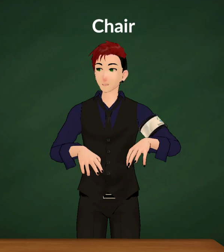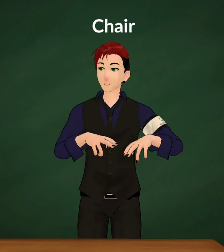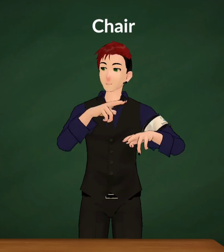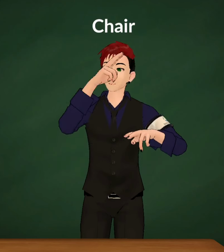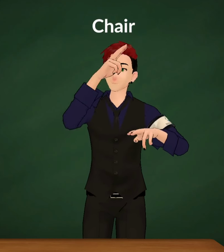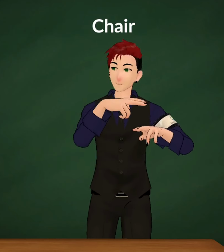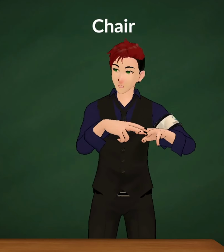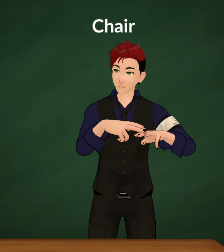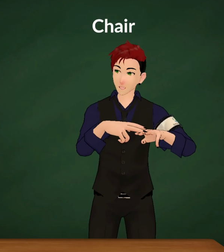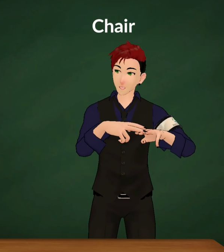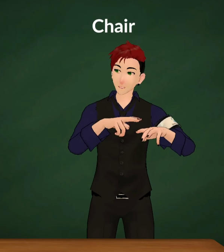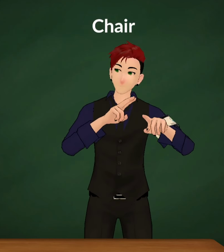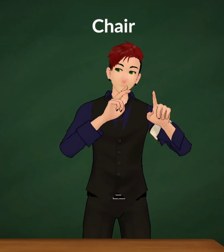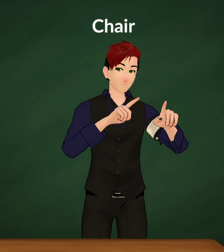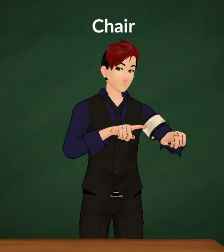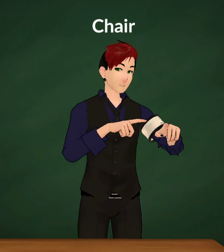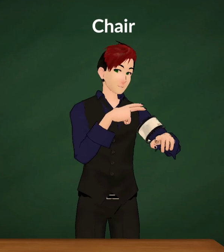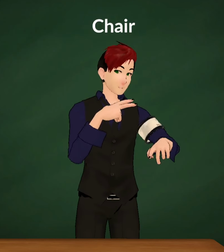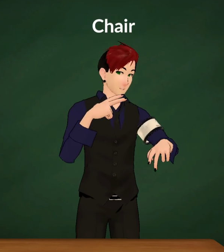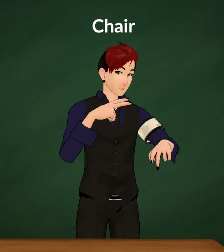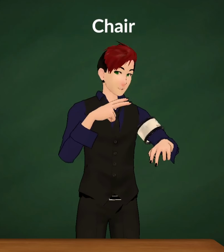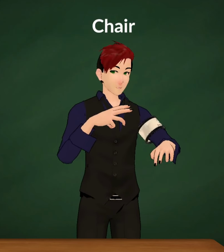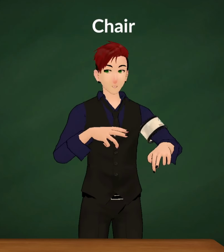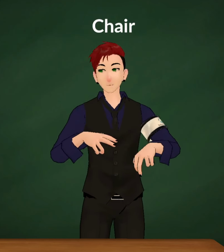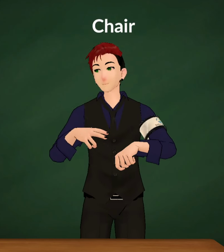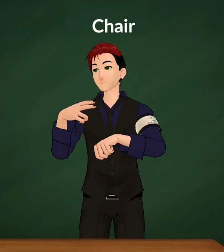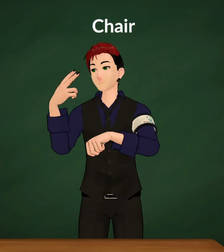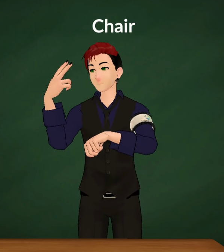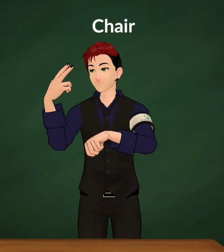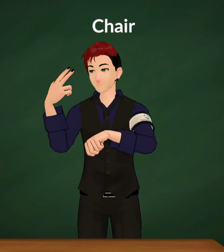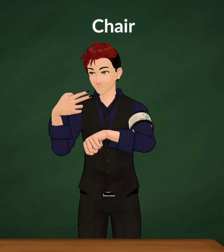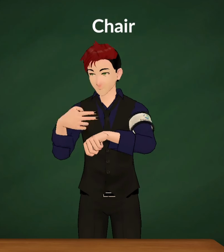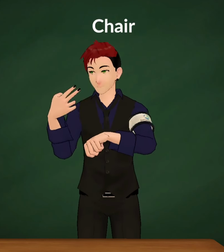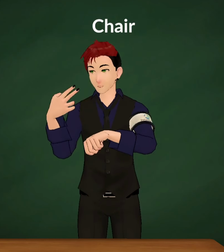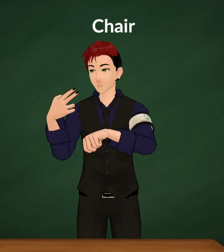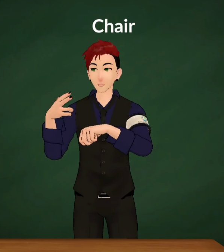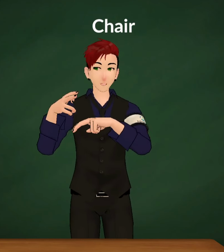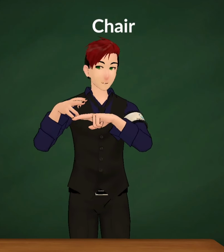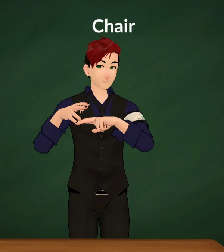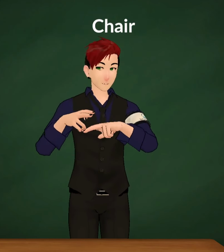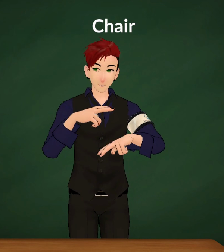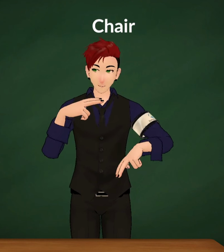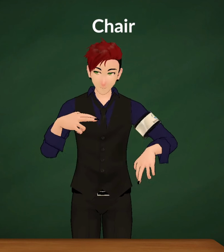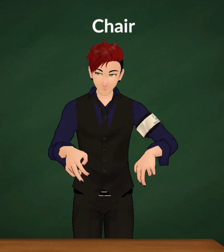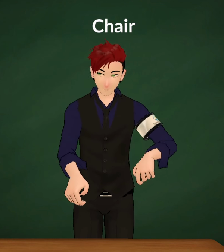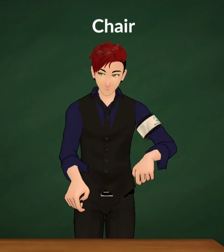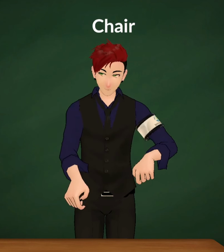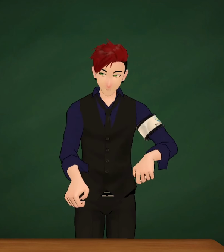do it. 1 time is a command, is a verb. 2 times is a noun.